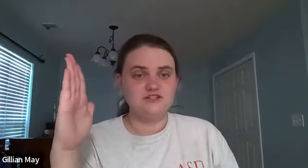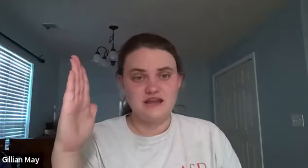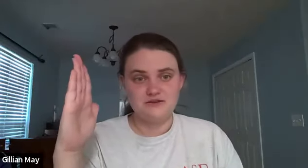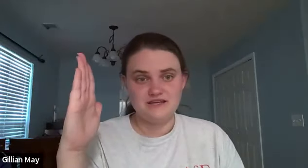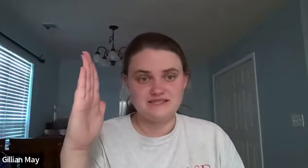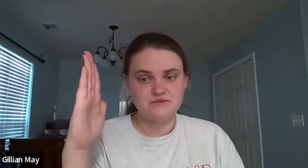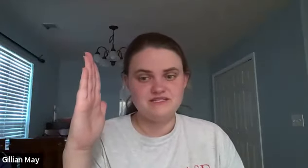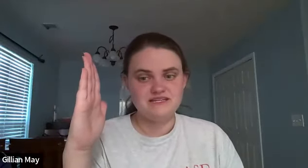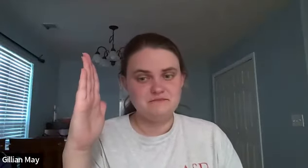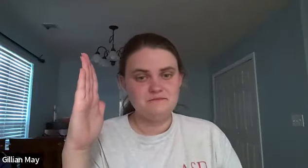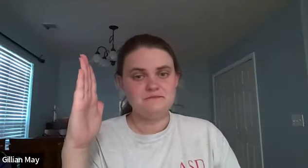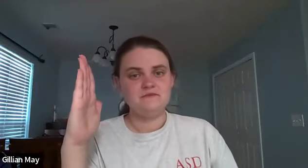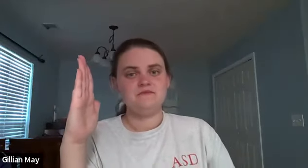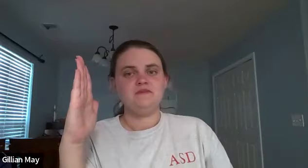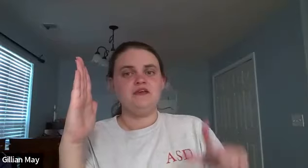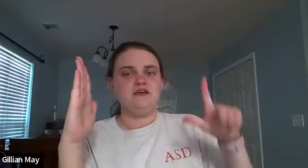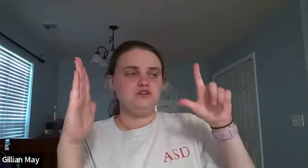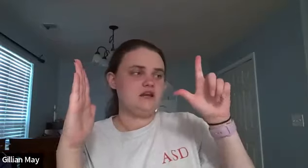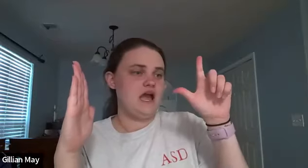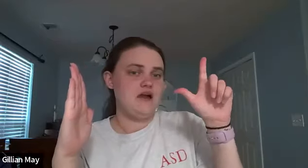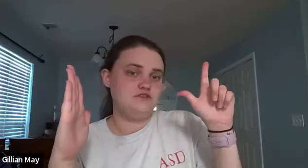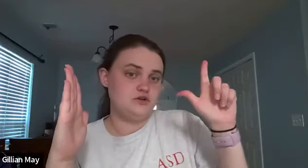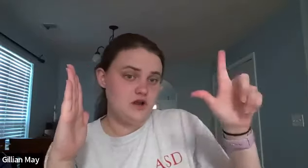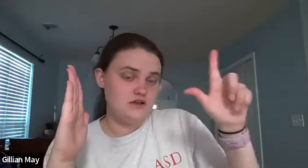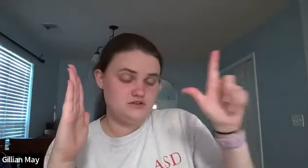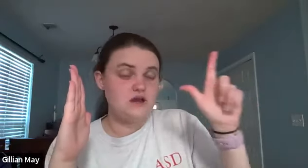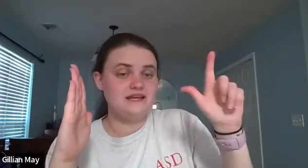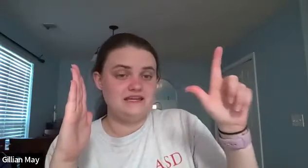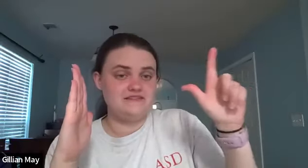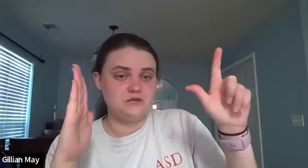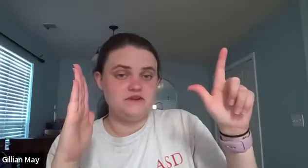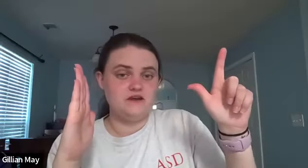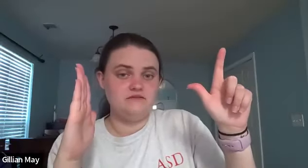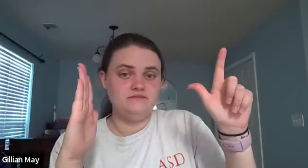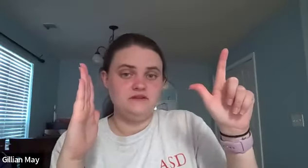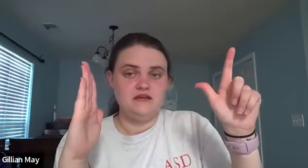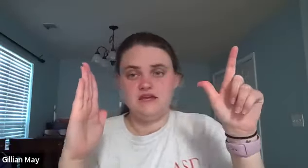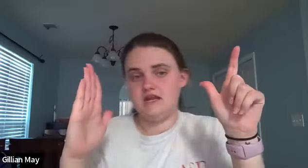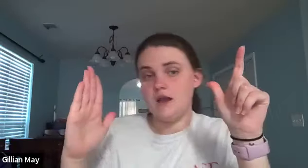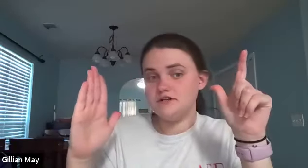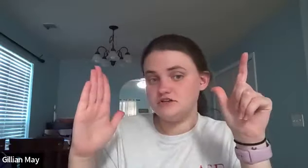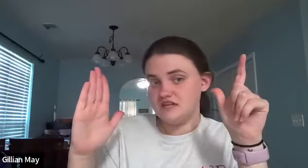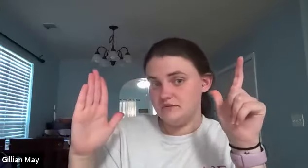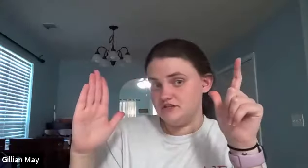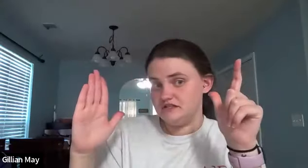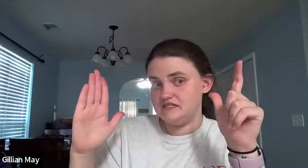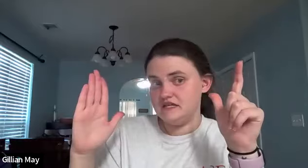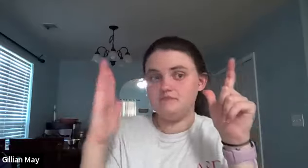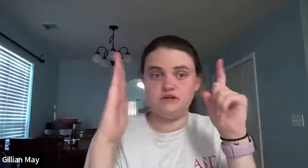going to have your hand sideways again. You're going to have your dominant hand in the shape of an L. And I'm going to turn sideways so you can see it, but you